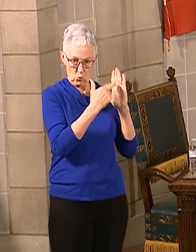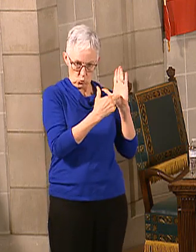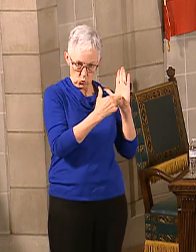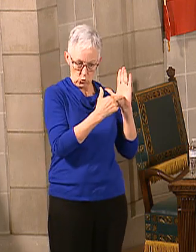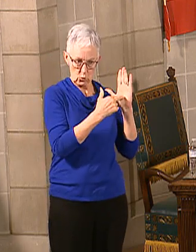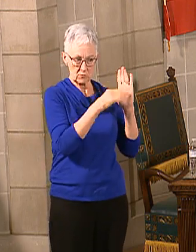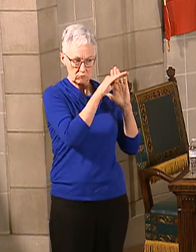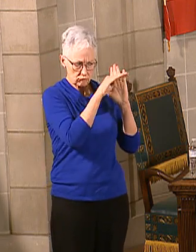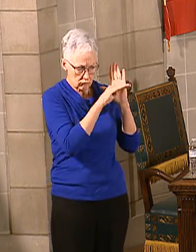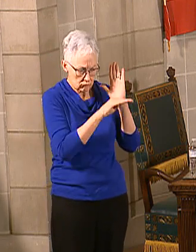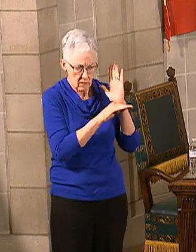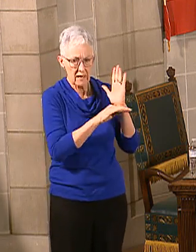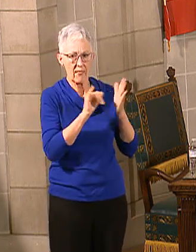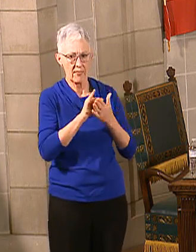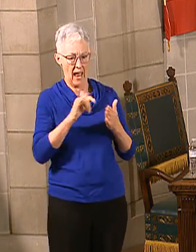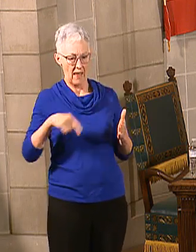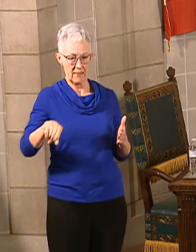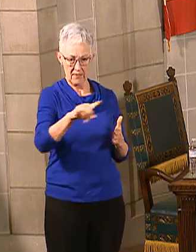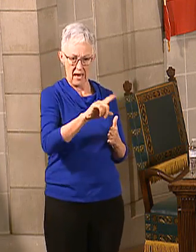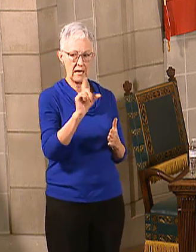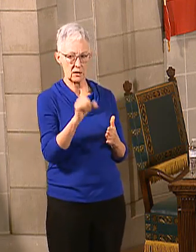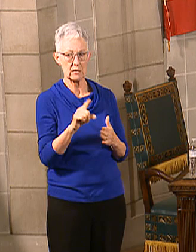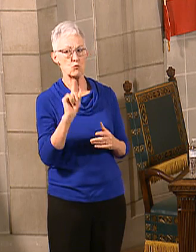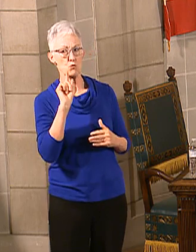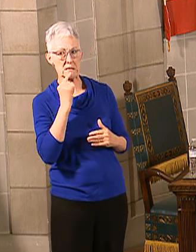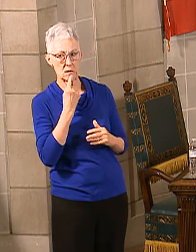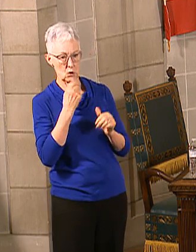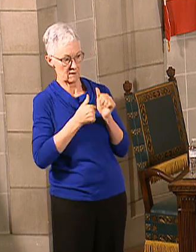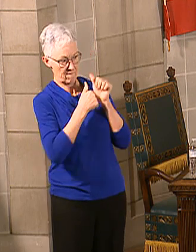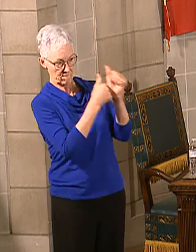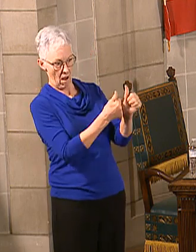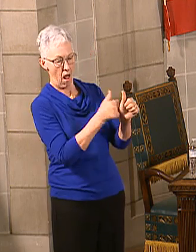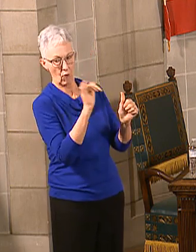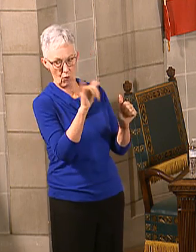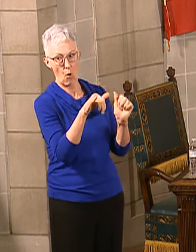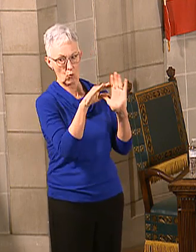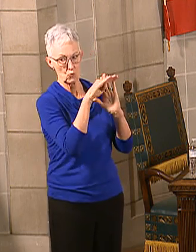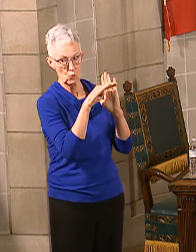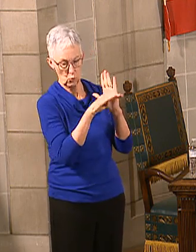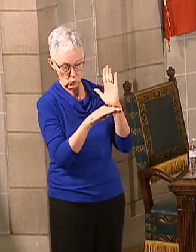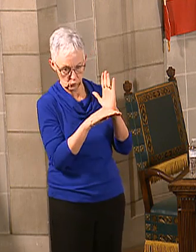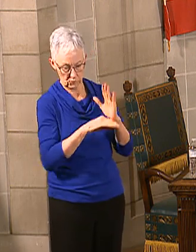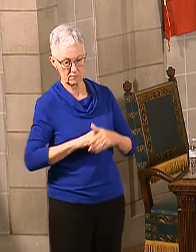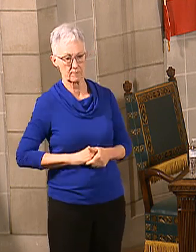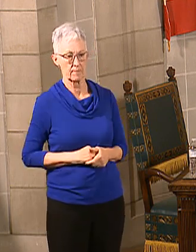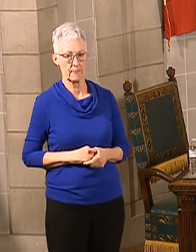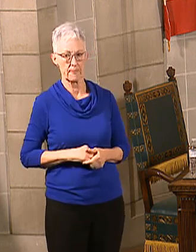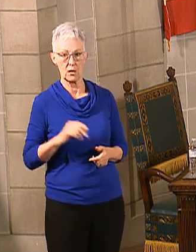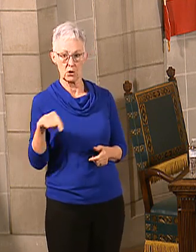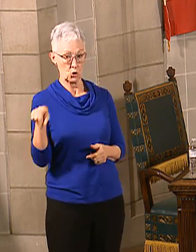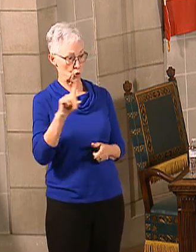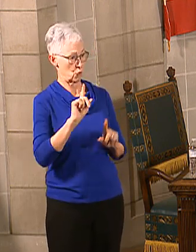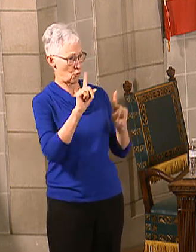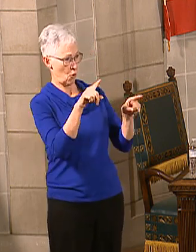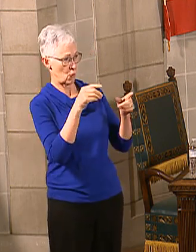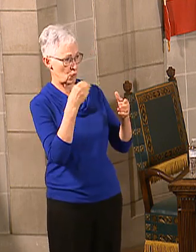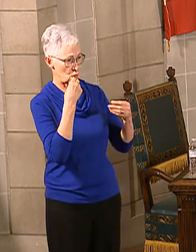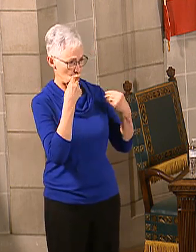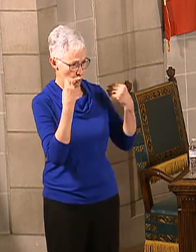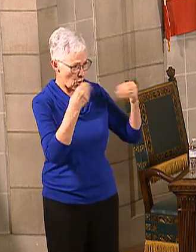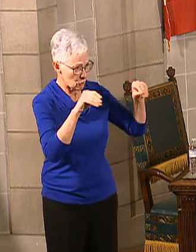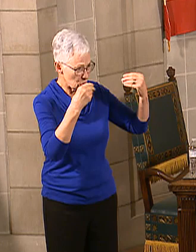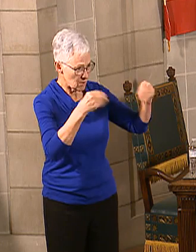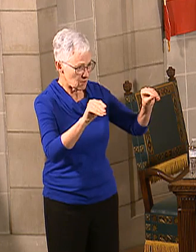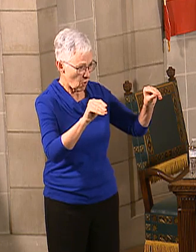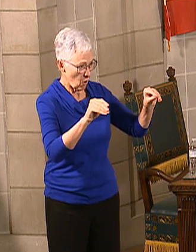issue very, very seriously. If you go to the grocery store and the parking lot is full,